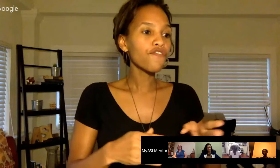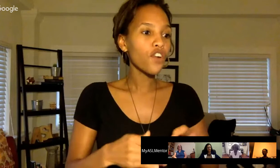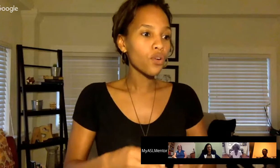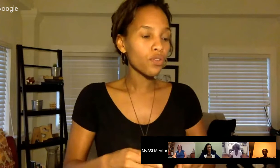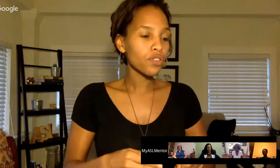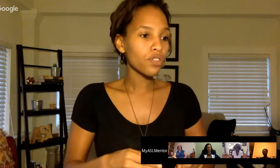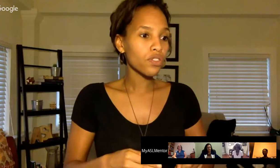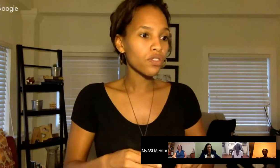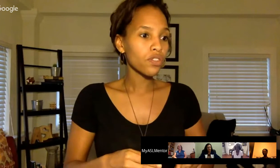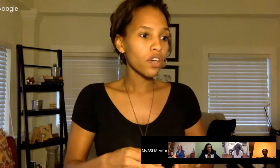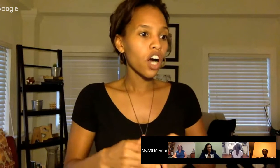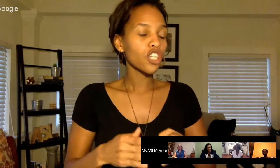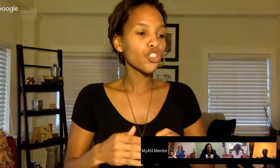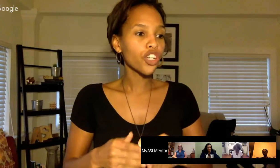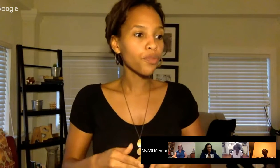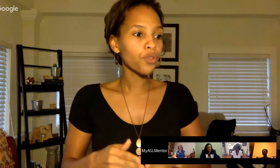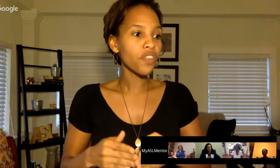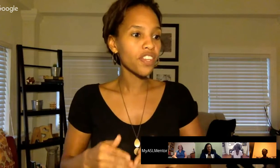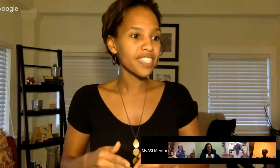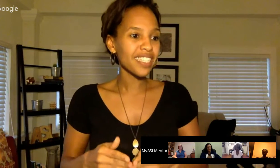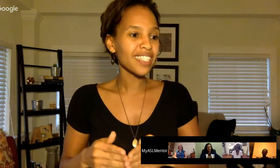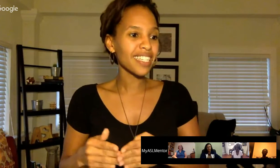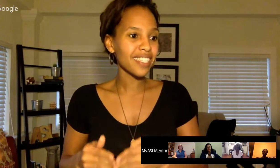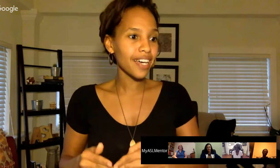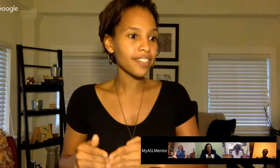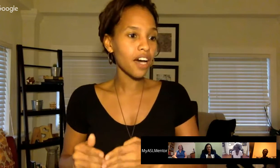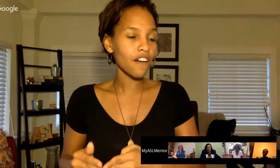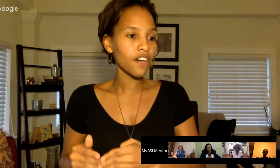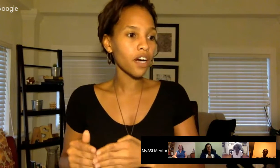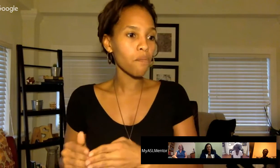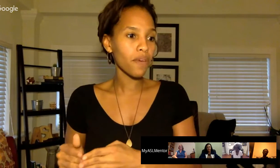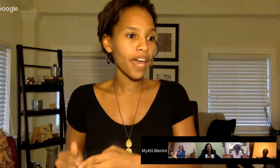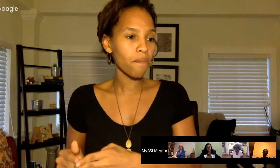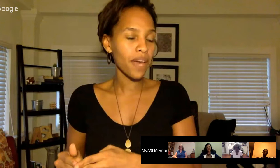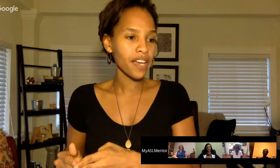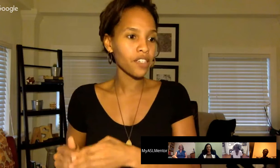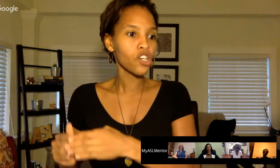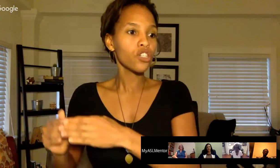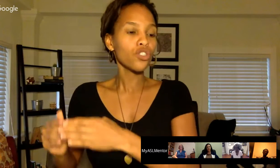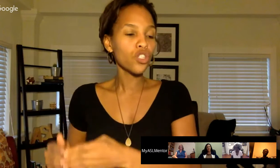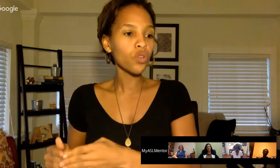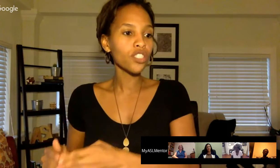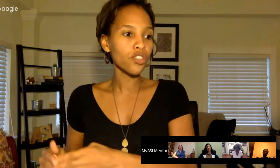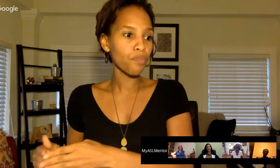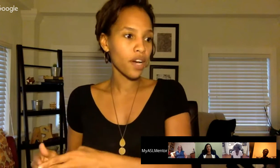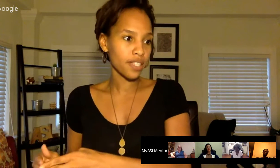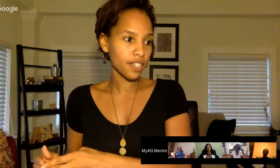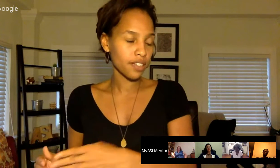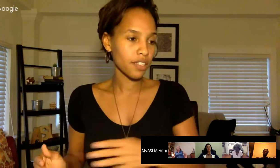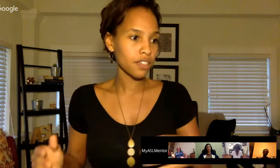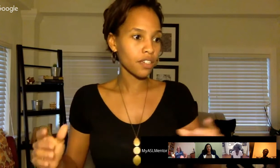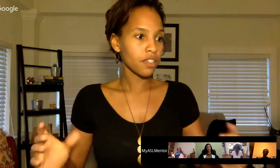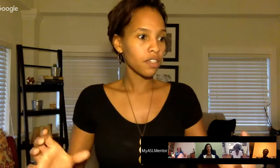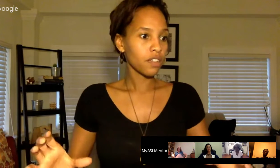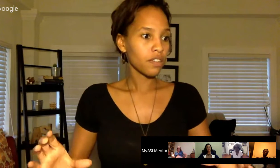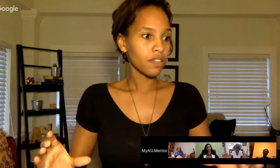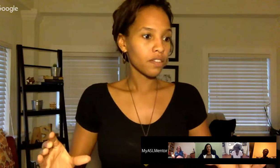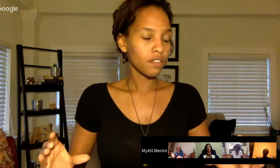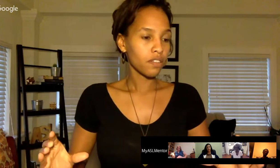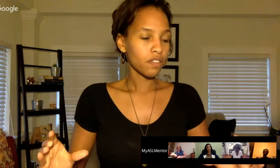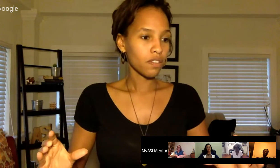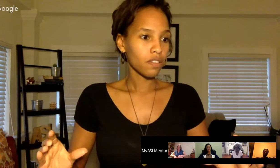usually folks attribute the success of a campaign solely to the president.